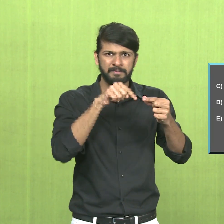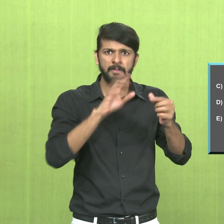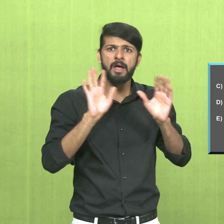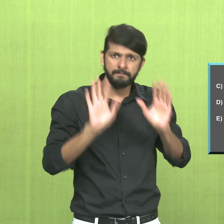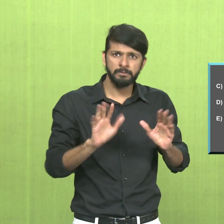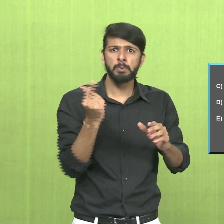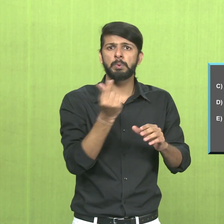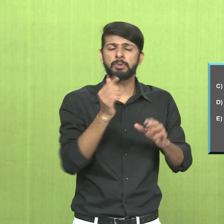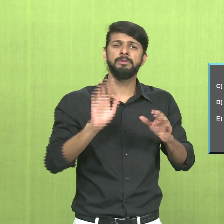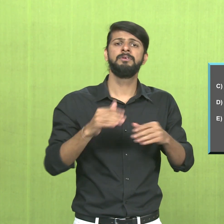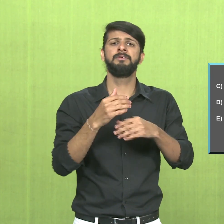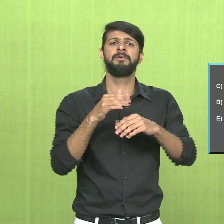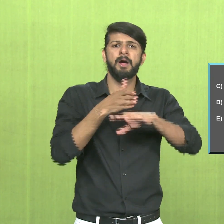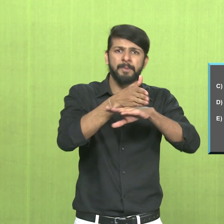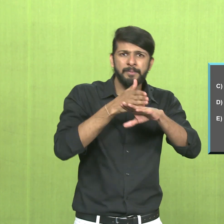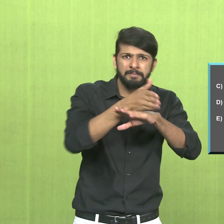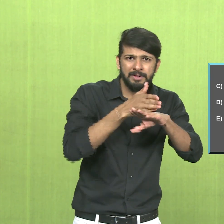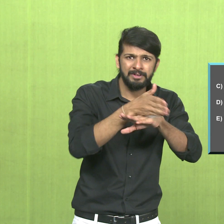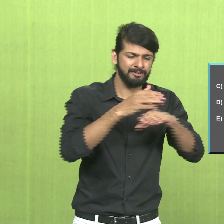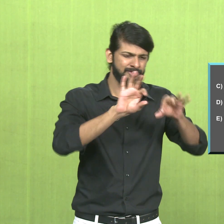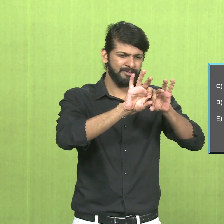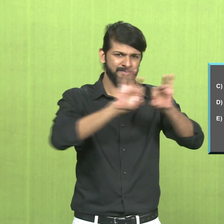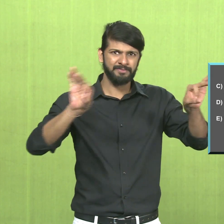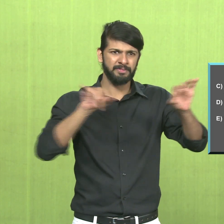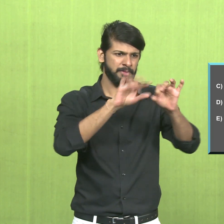charcoal pencils are thin sticks of charcoal